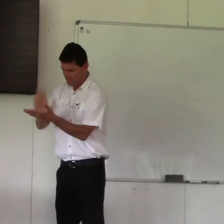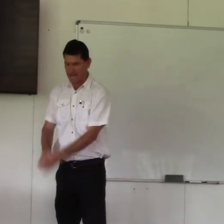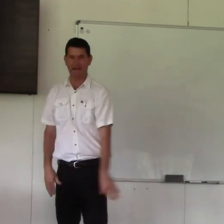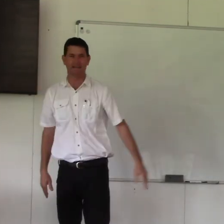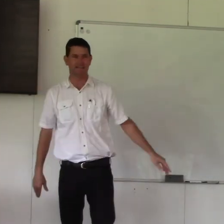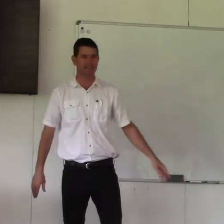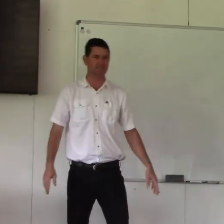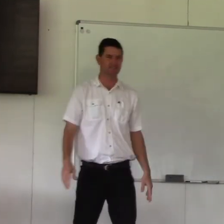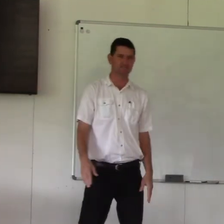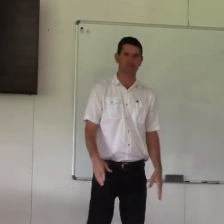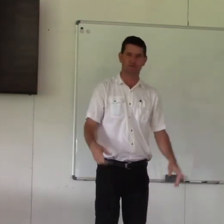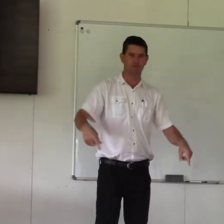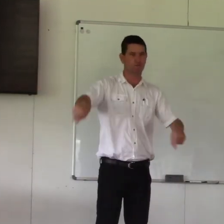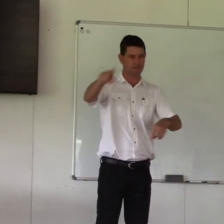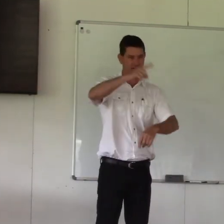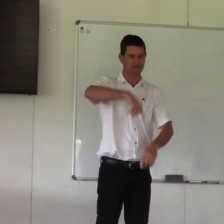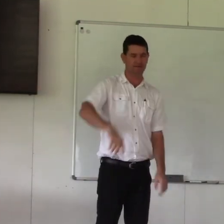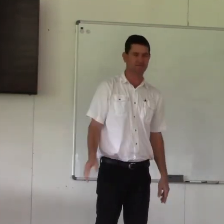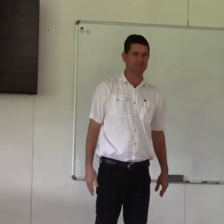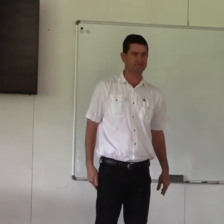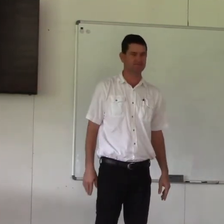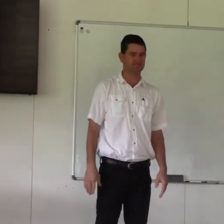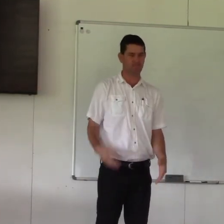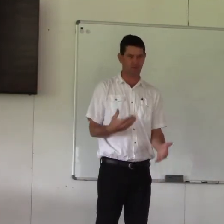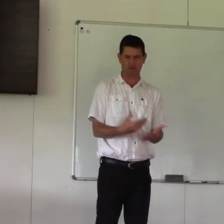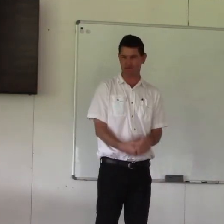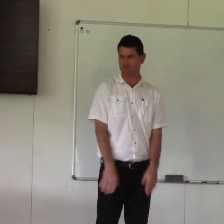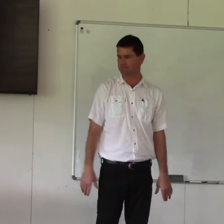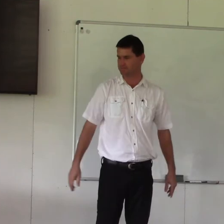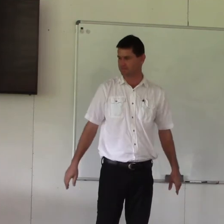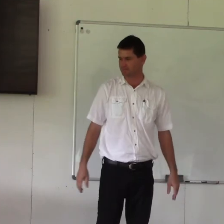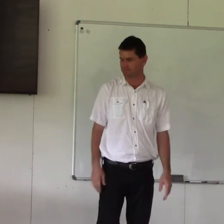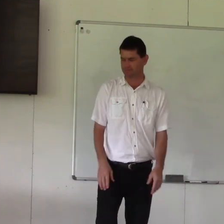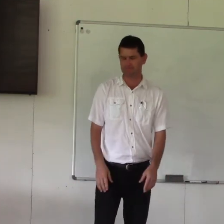bad. We together. Good.